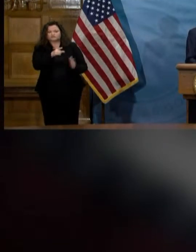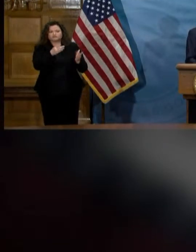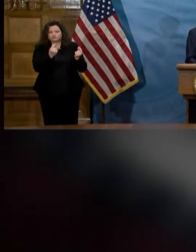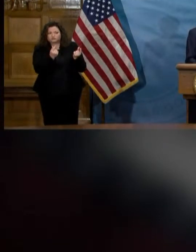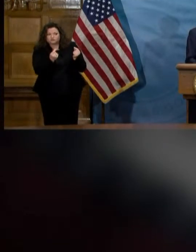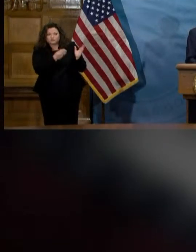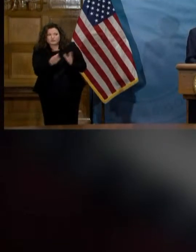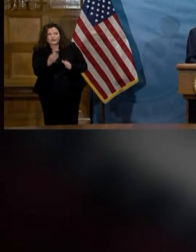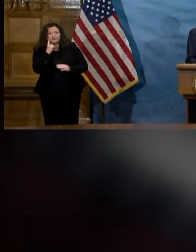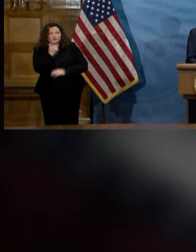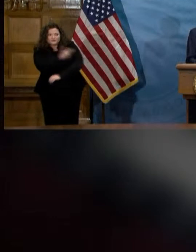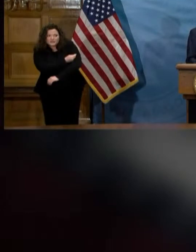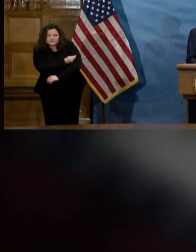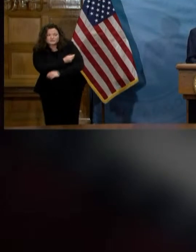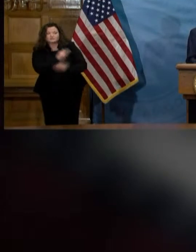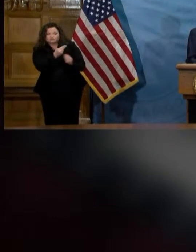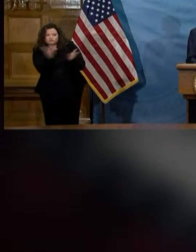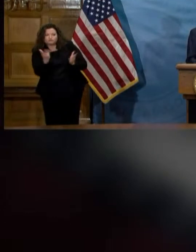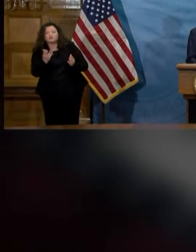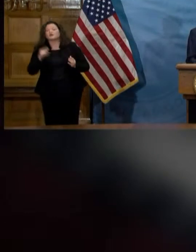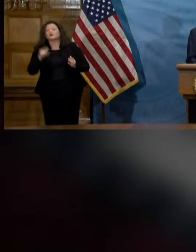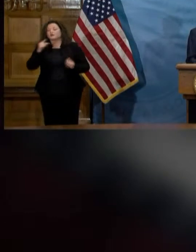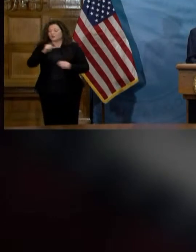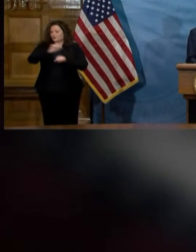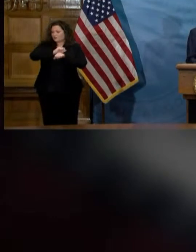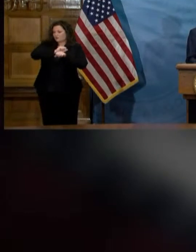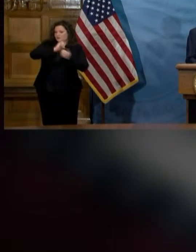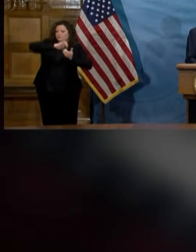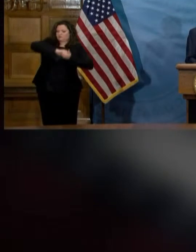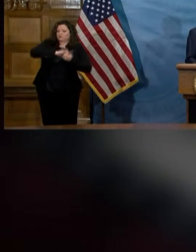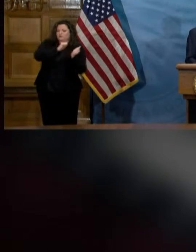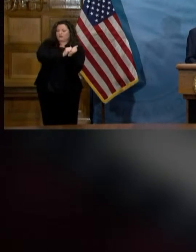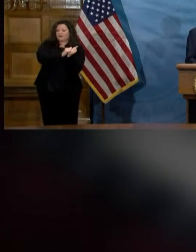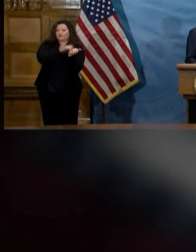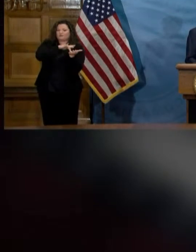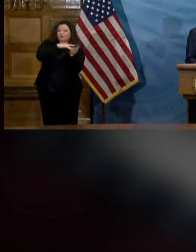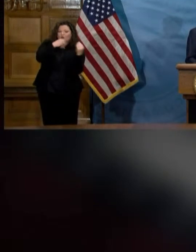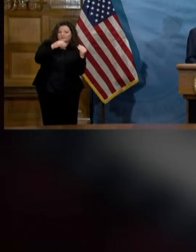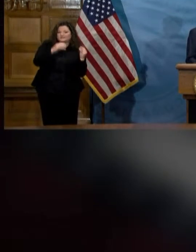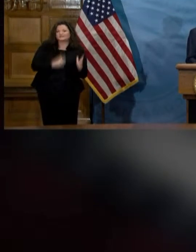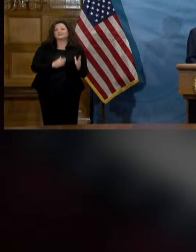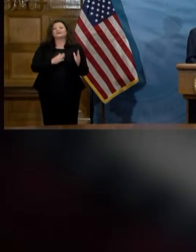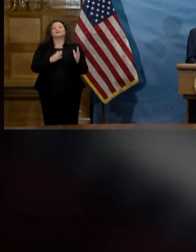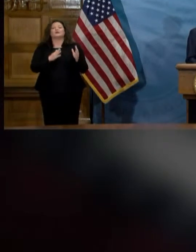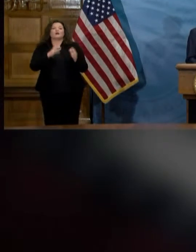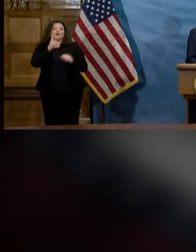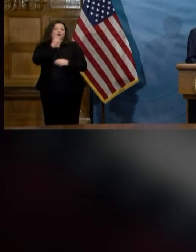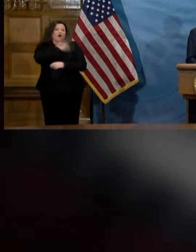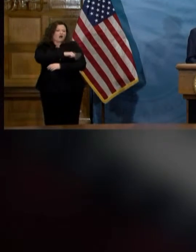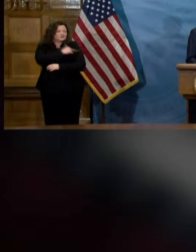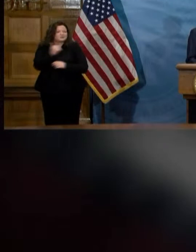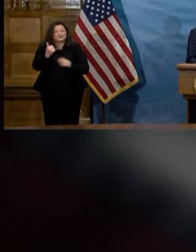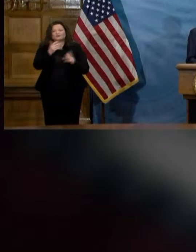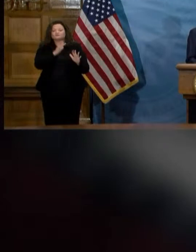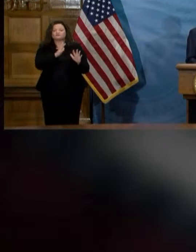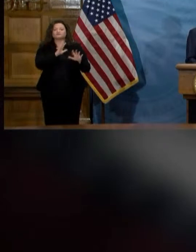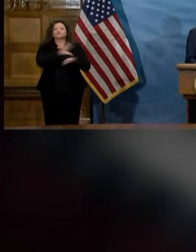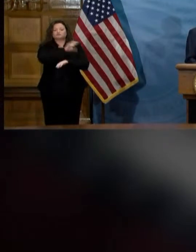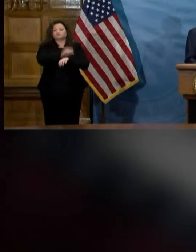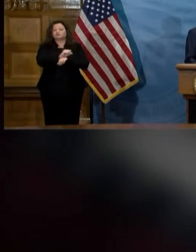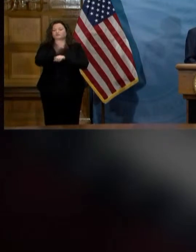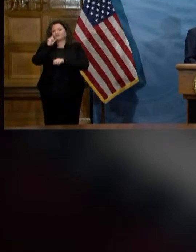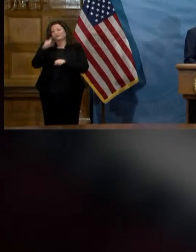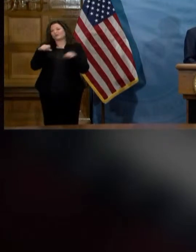they will have to work with their local provider, pharmacy, or hospital to schedule a clinic or an opportunity or an appointment to